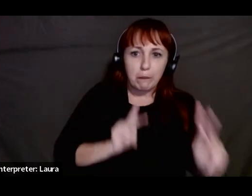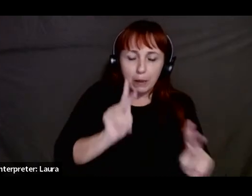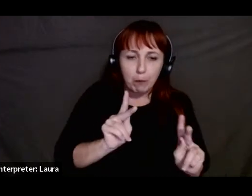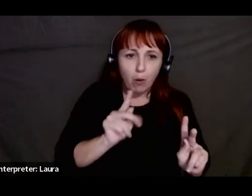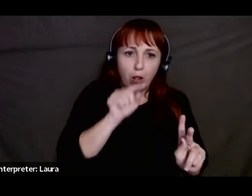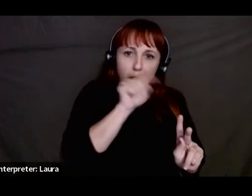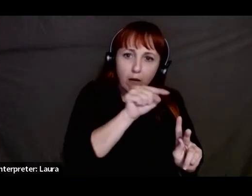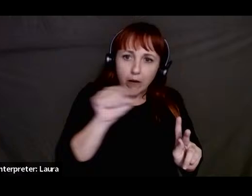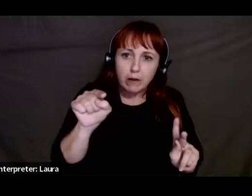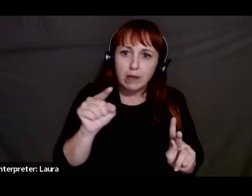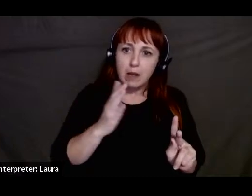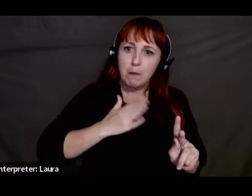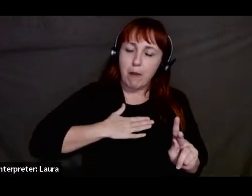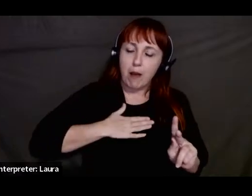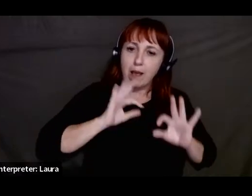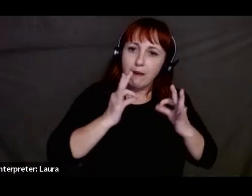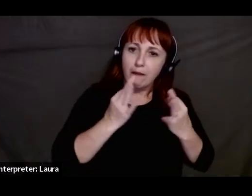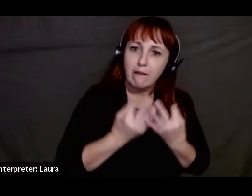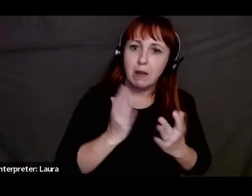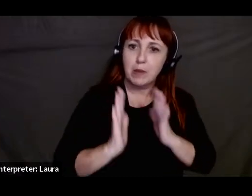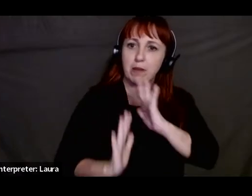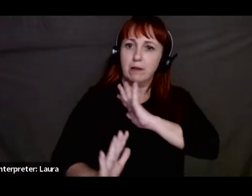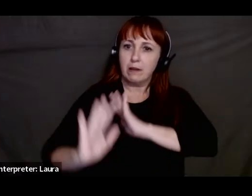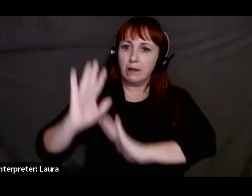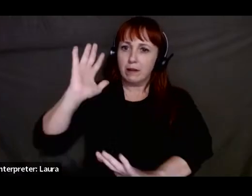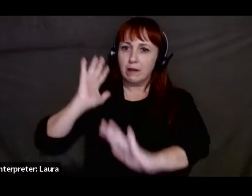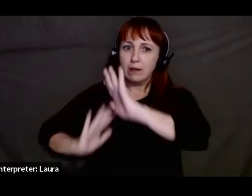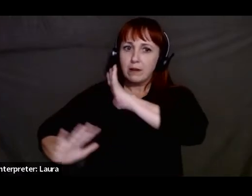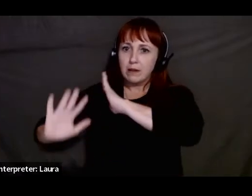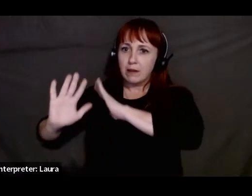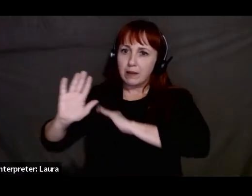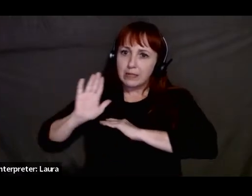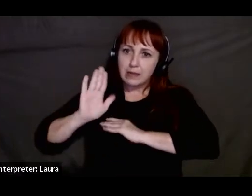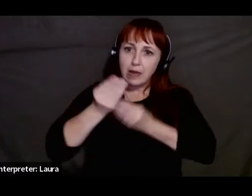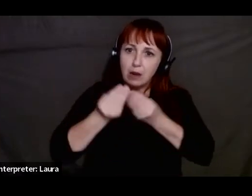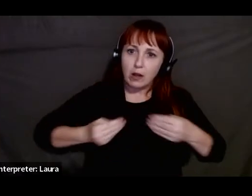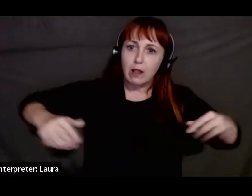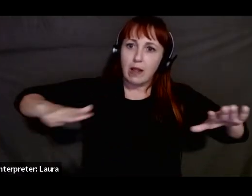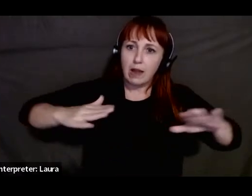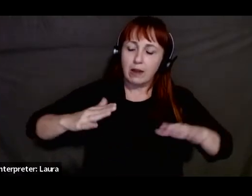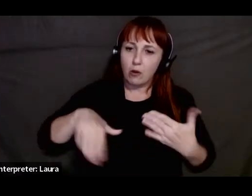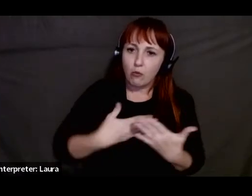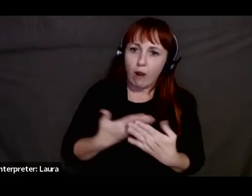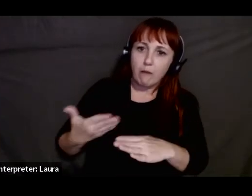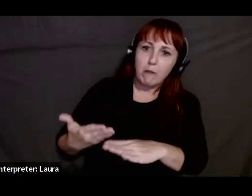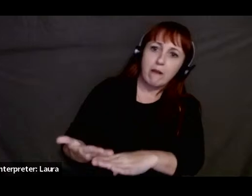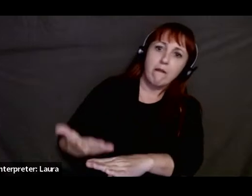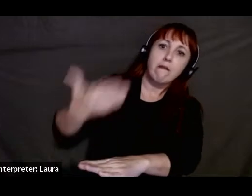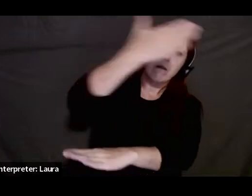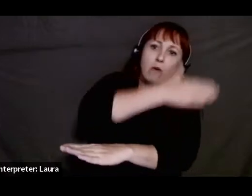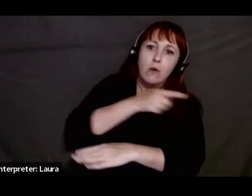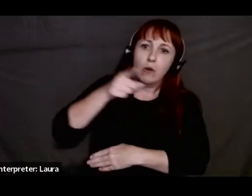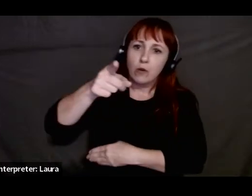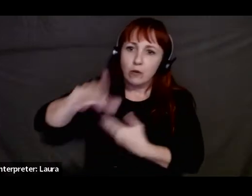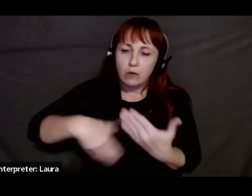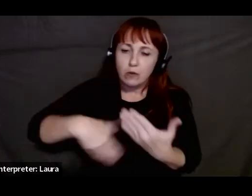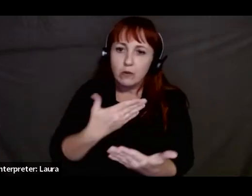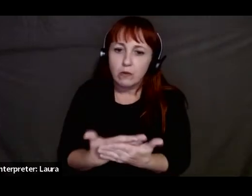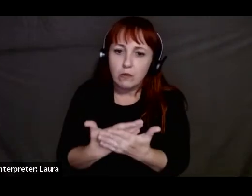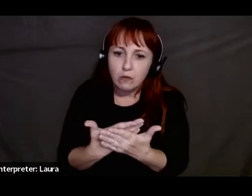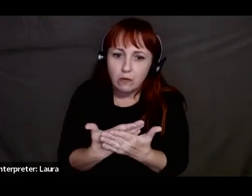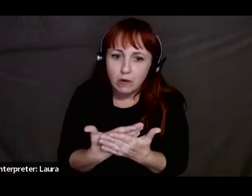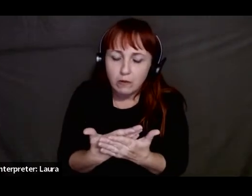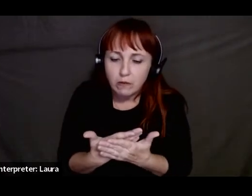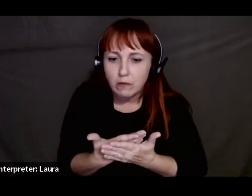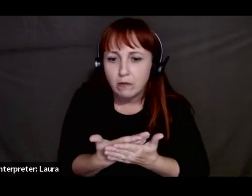Especially those of my ancestors who was there way before my time, way before your time, who had done what they had to